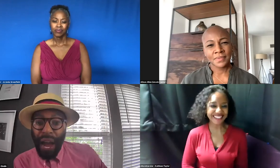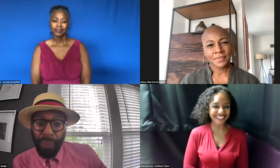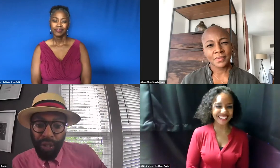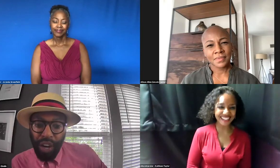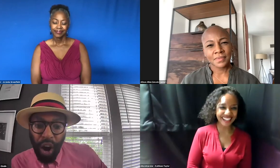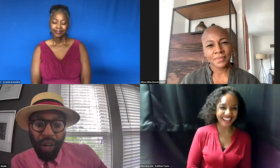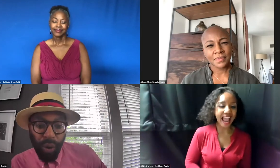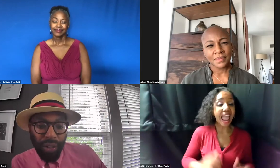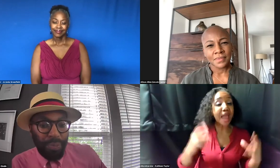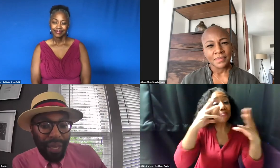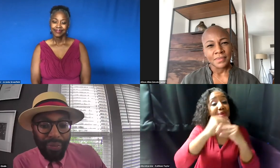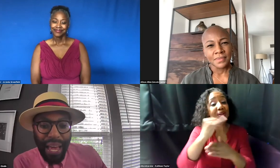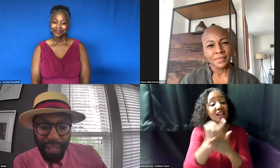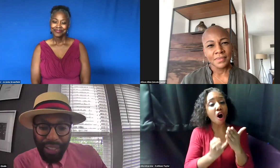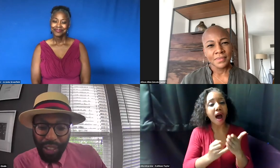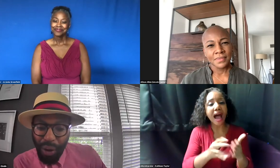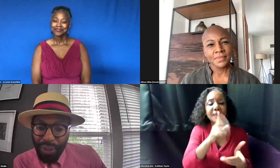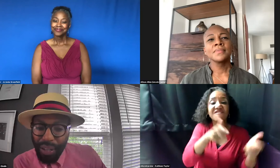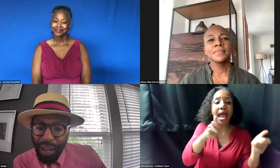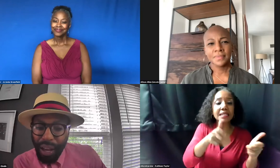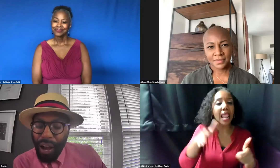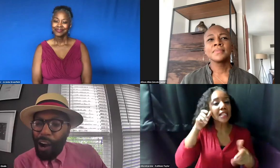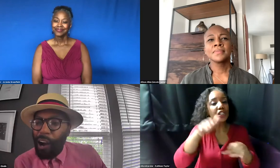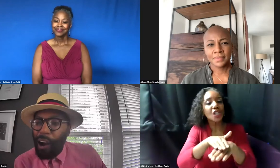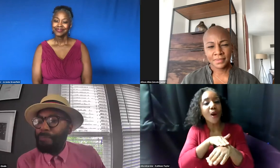ways of finding beauty in art in the world is speaking fast and listening slow.